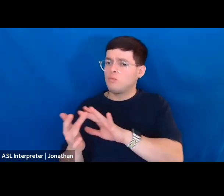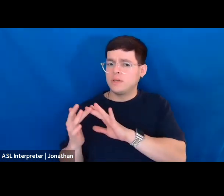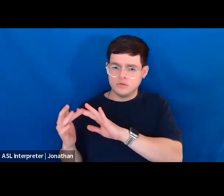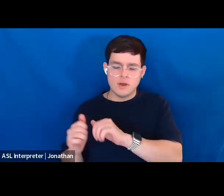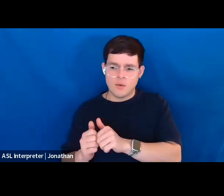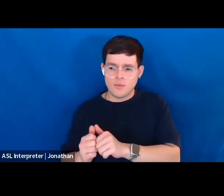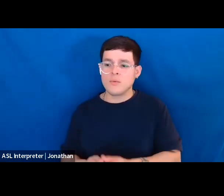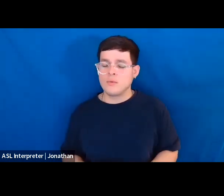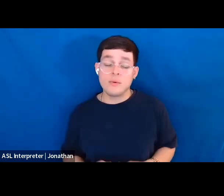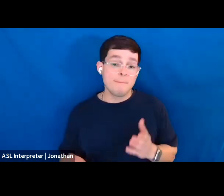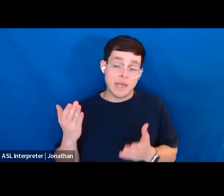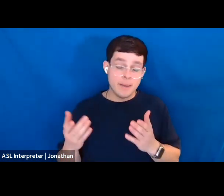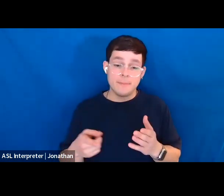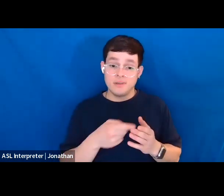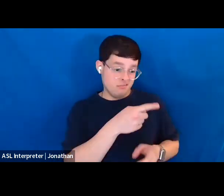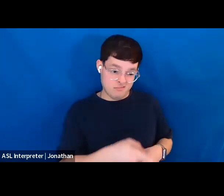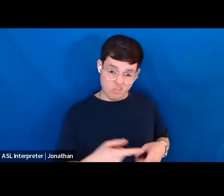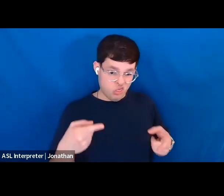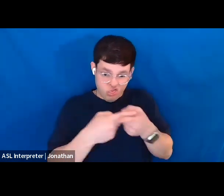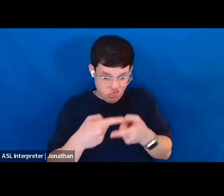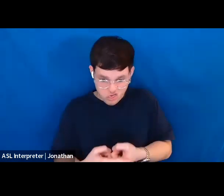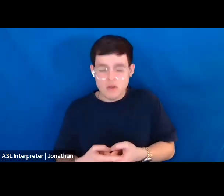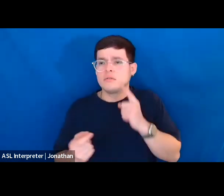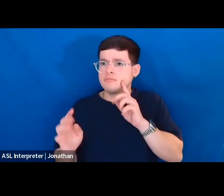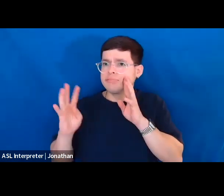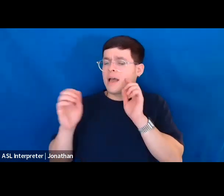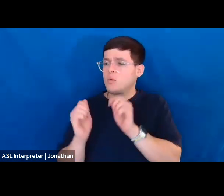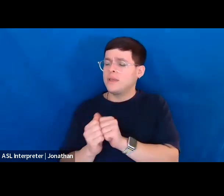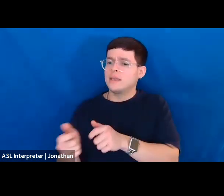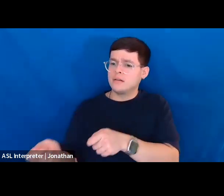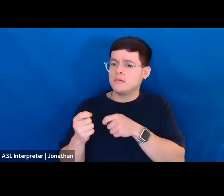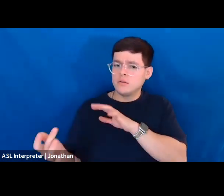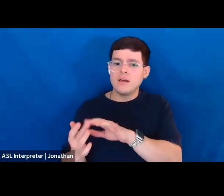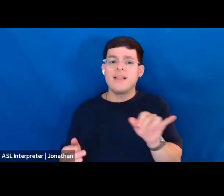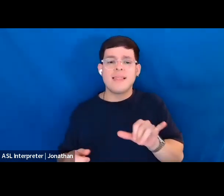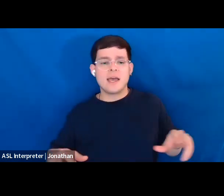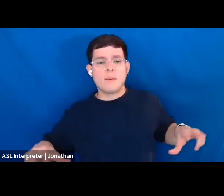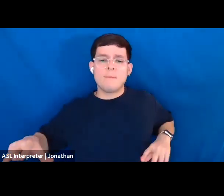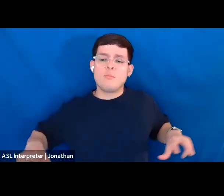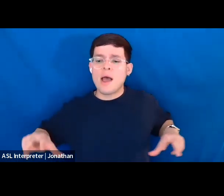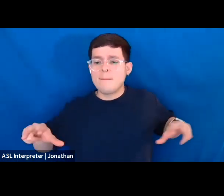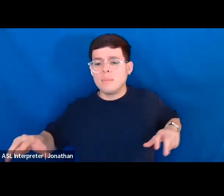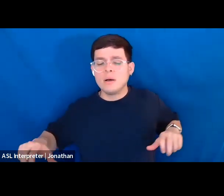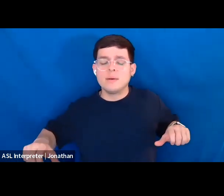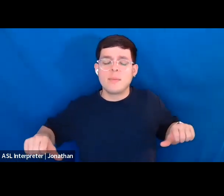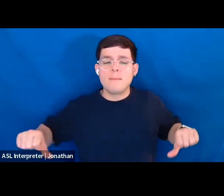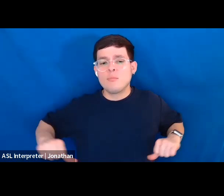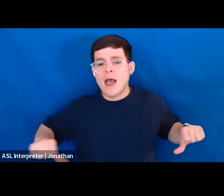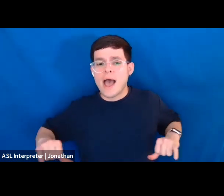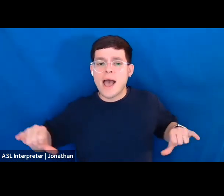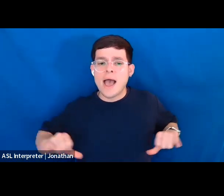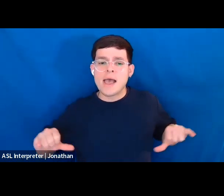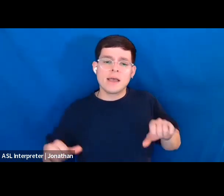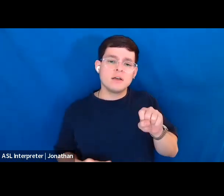that maybe these don't work. We've been thinking about things like a brag and swag wall, virtual communities of practice that